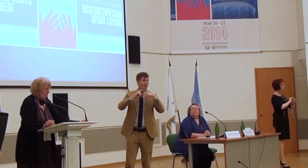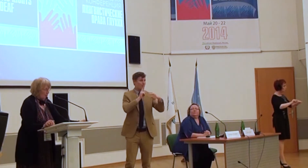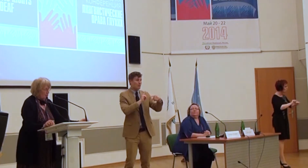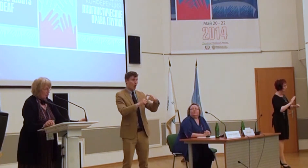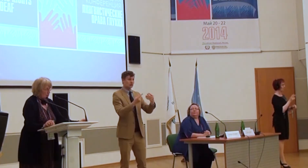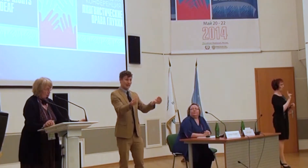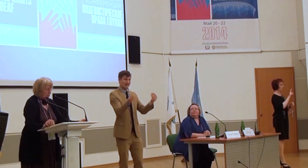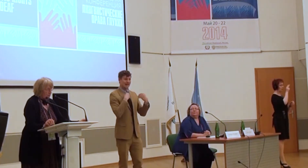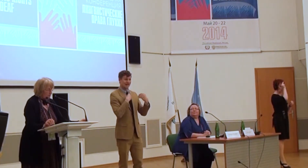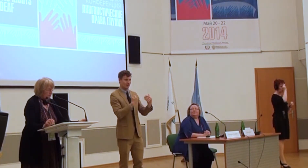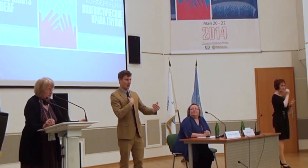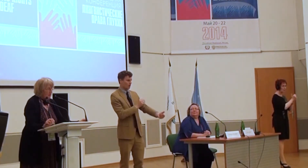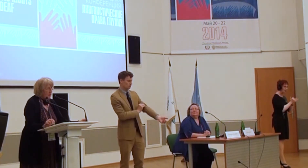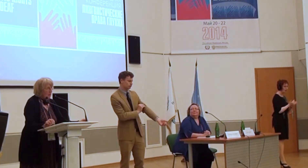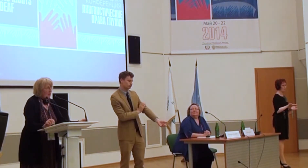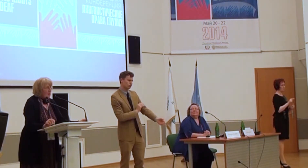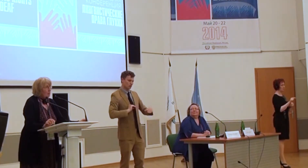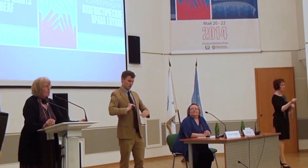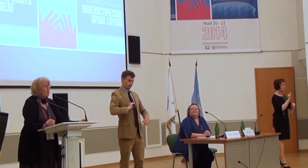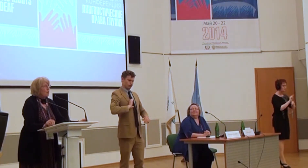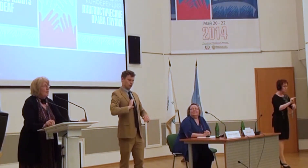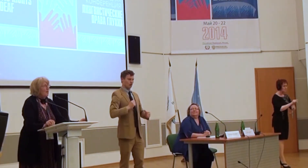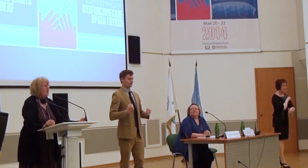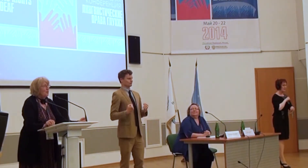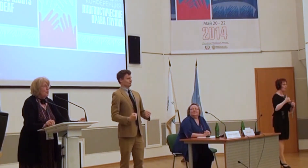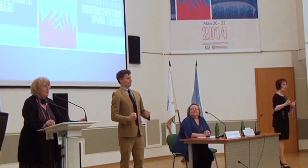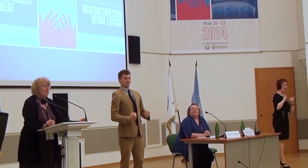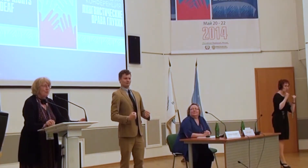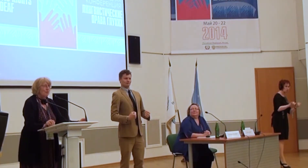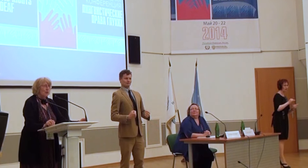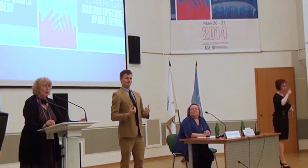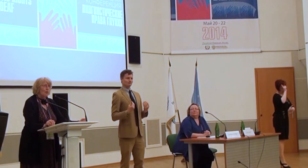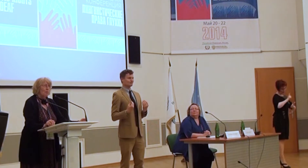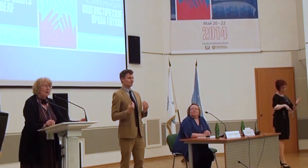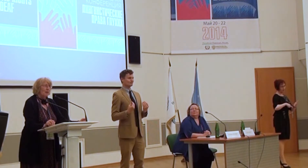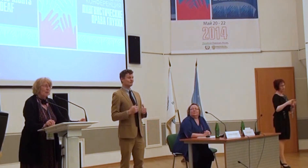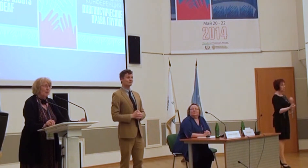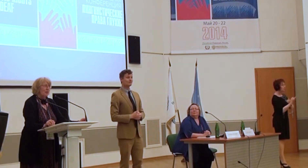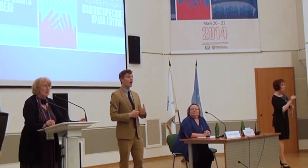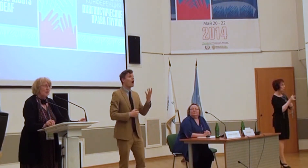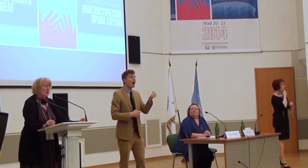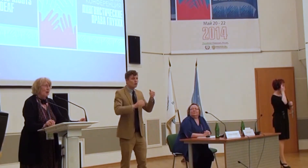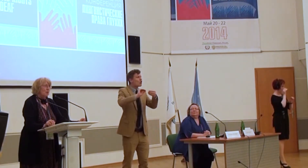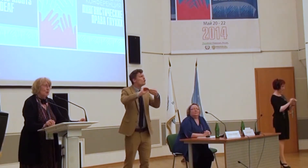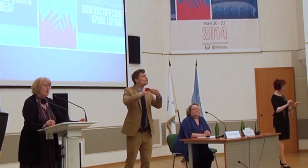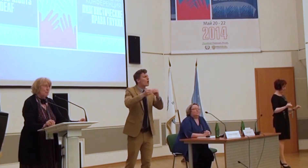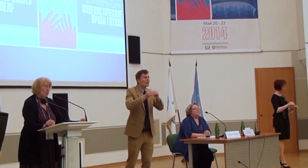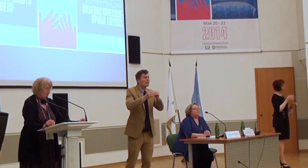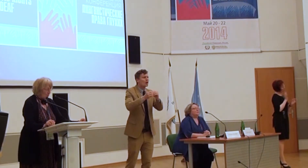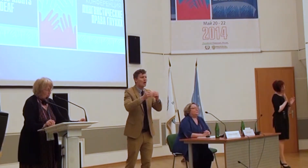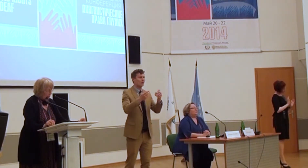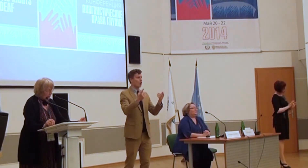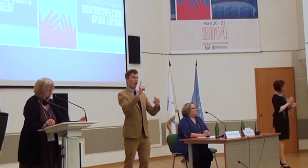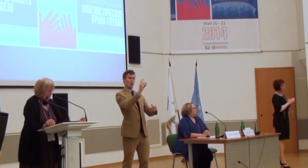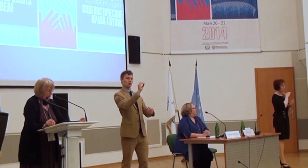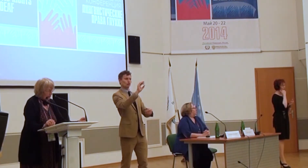that they saw in the children. There were, of course, major issues to resolve. Bilingual education was not simple,